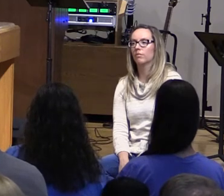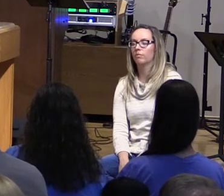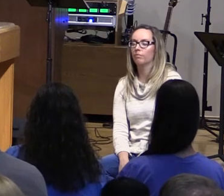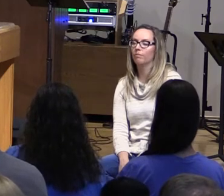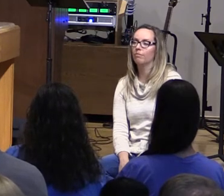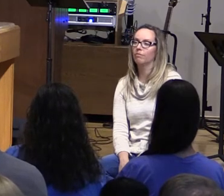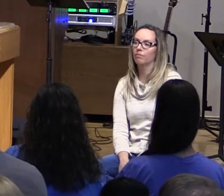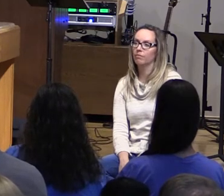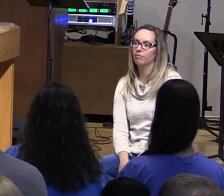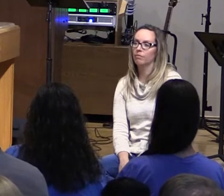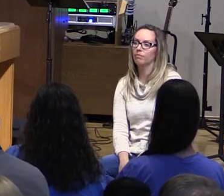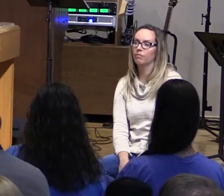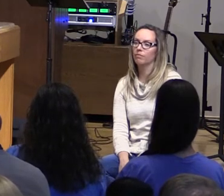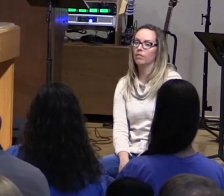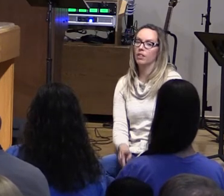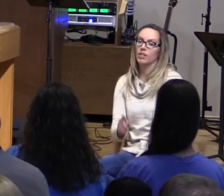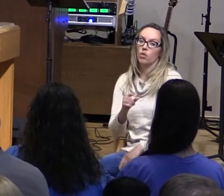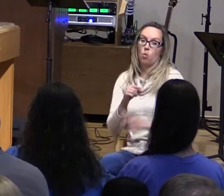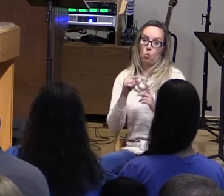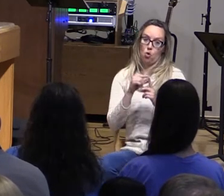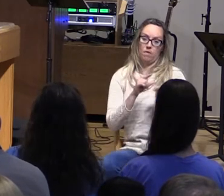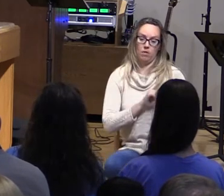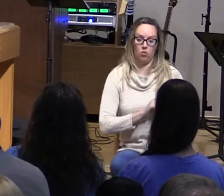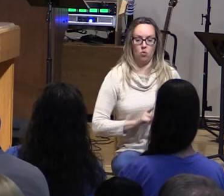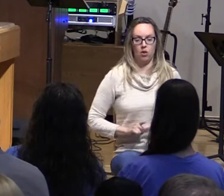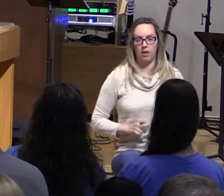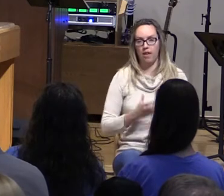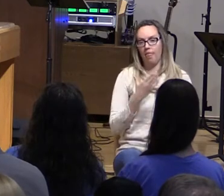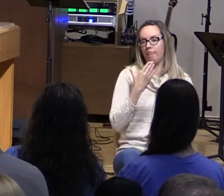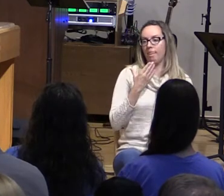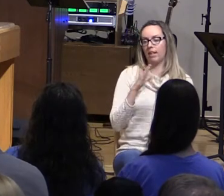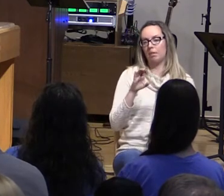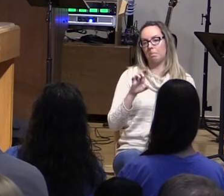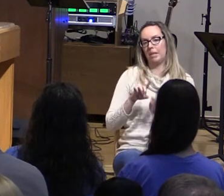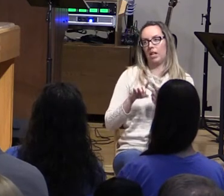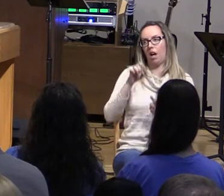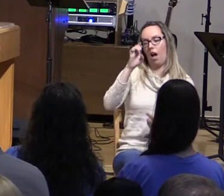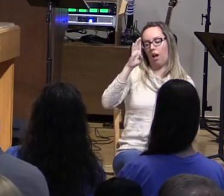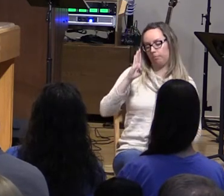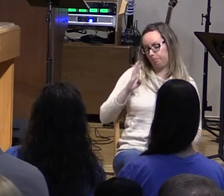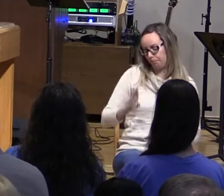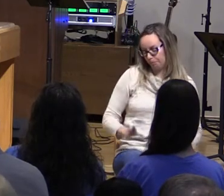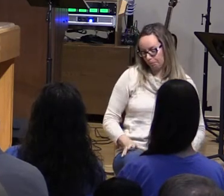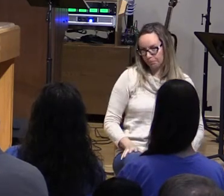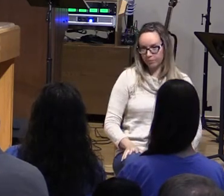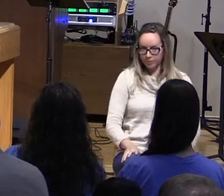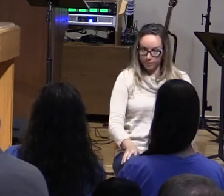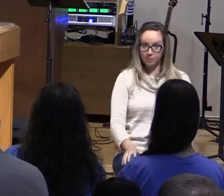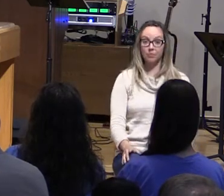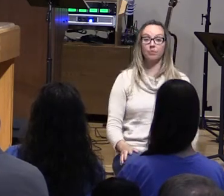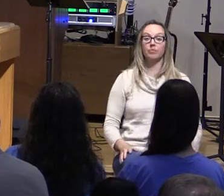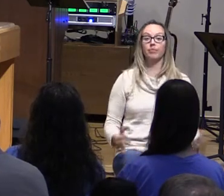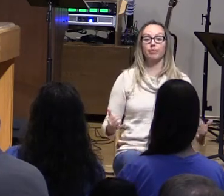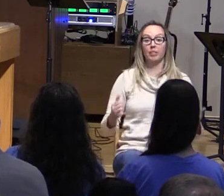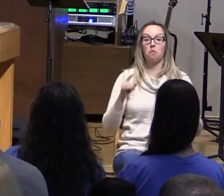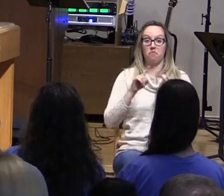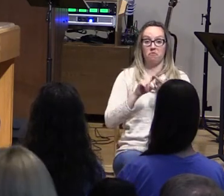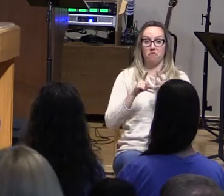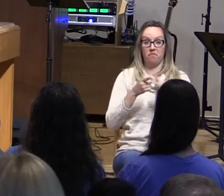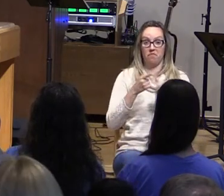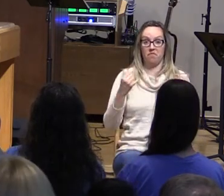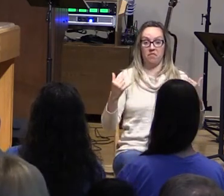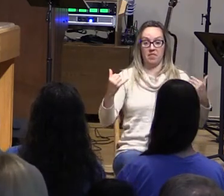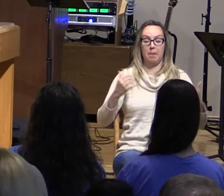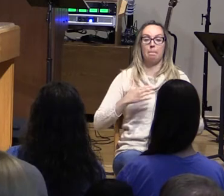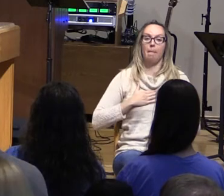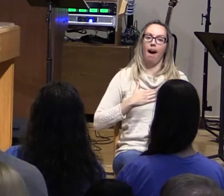comes. This is the word of the Lord. Thanks be to God. Friends, it is